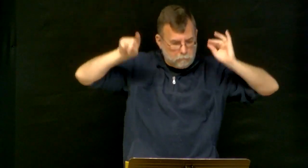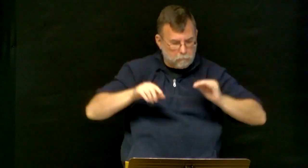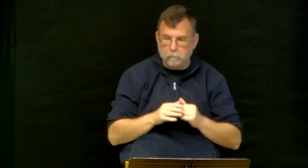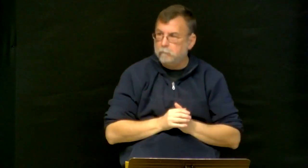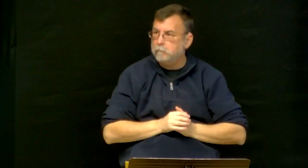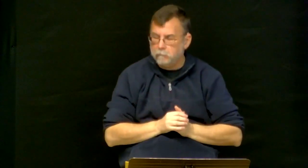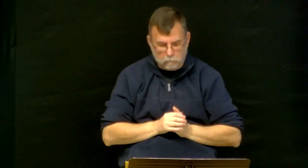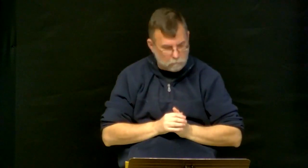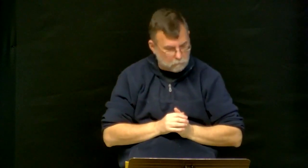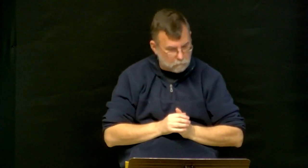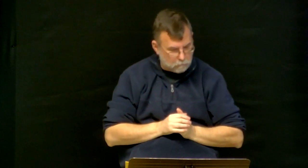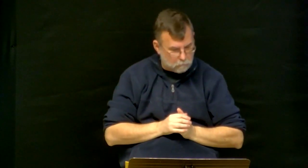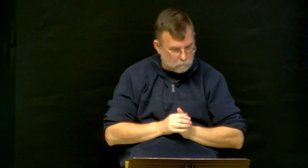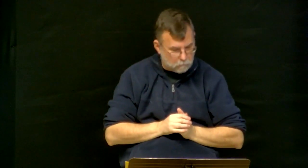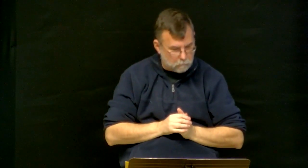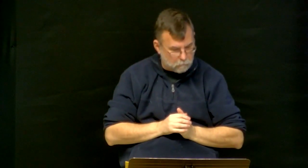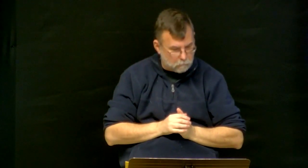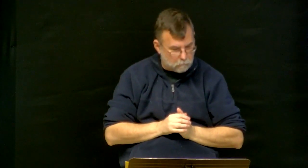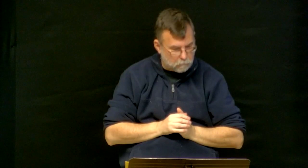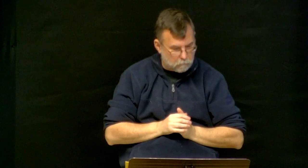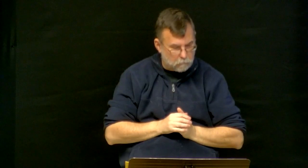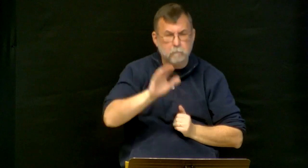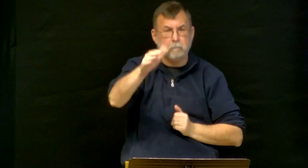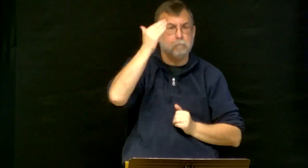with that hat because he is tops and we honor him.